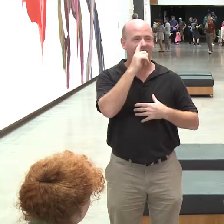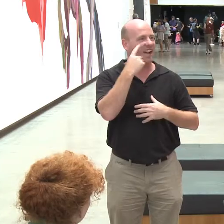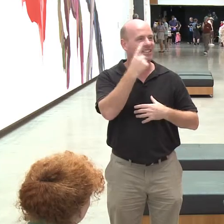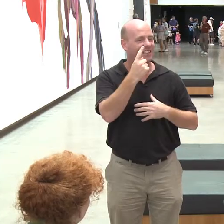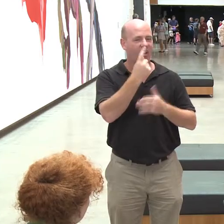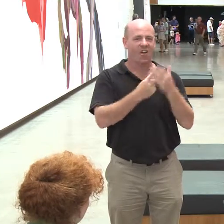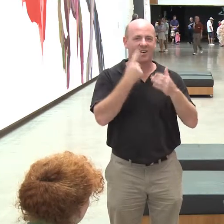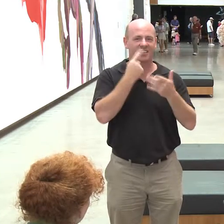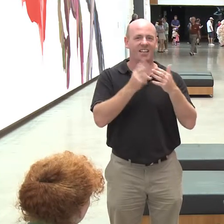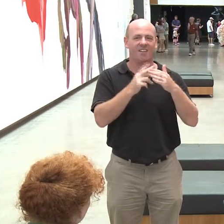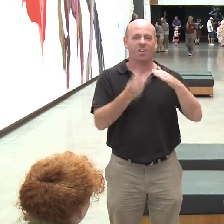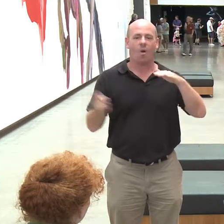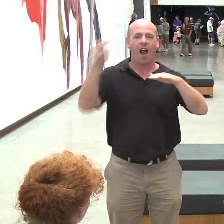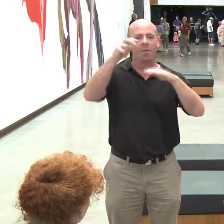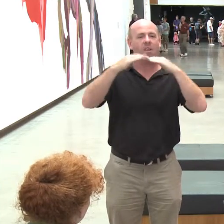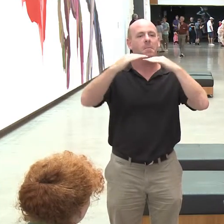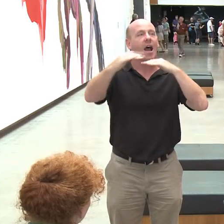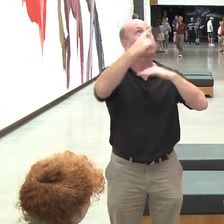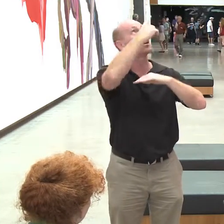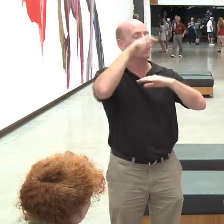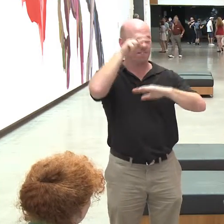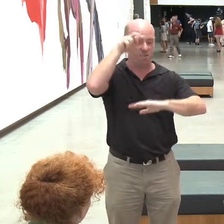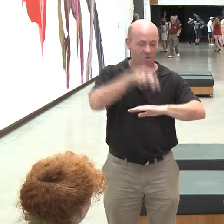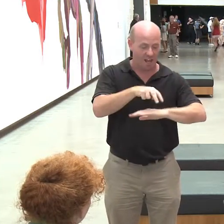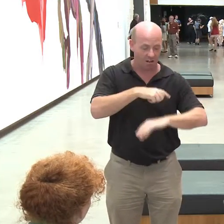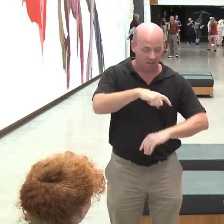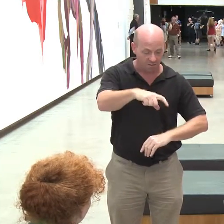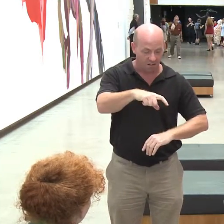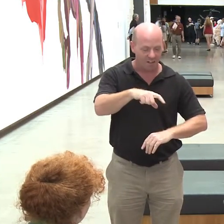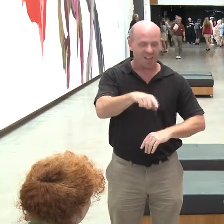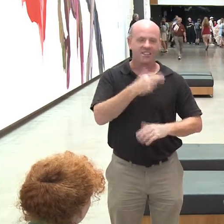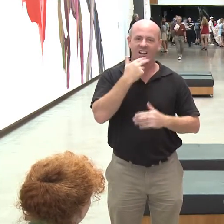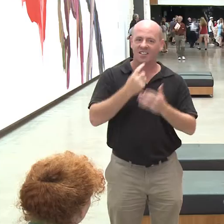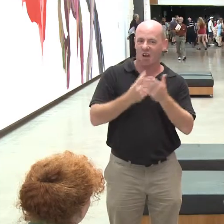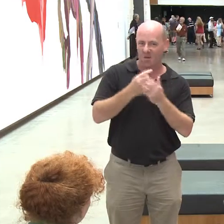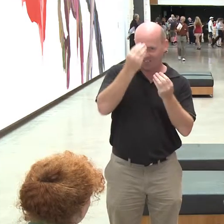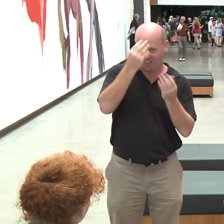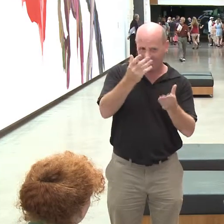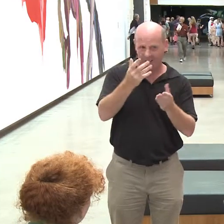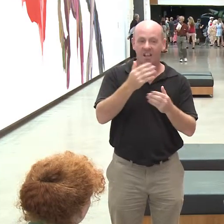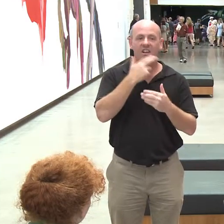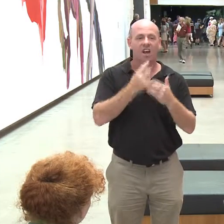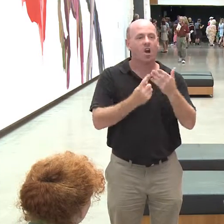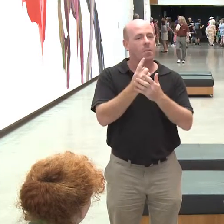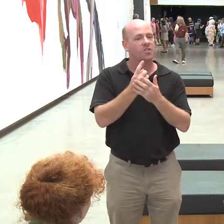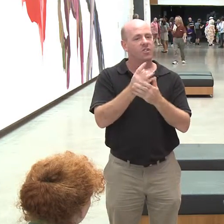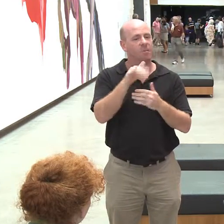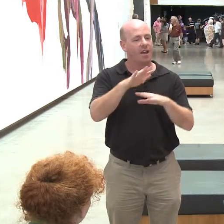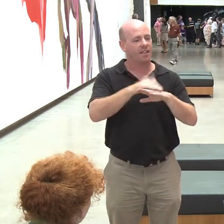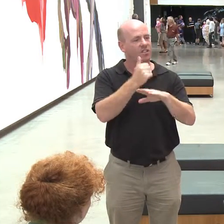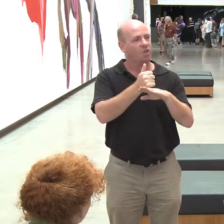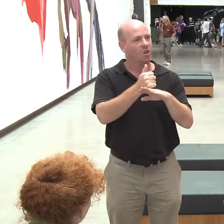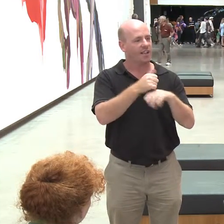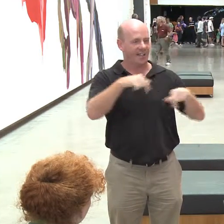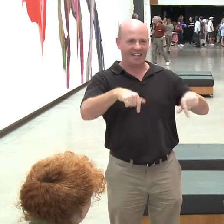you're viewing it from the balcony. Which, you know, that's a really nice opportunity. That was a nice opportunity about, you know, installing the work in